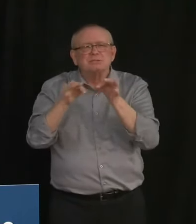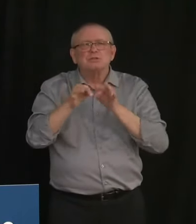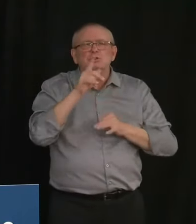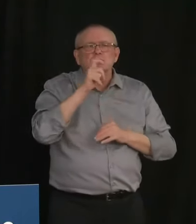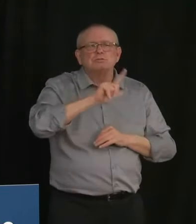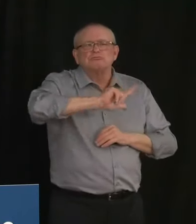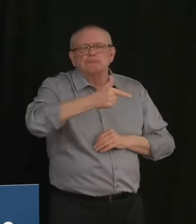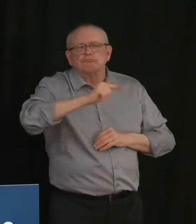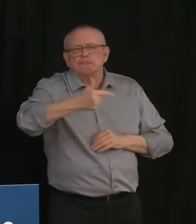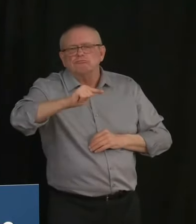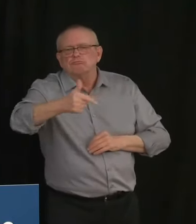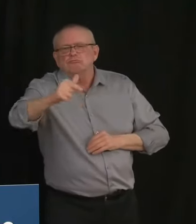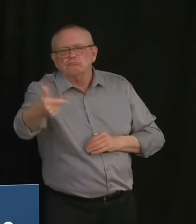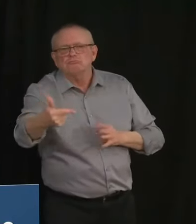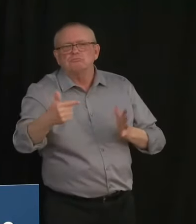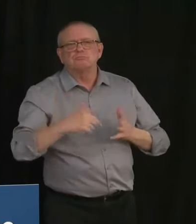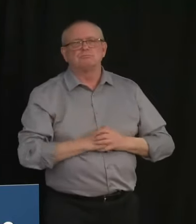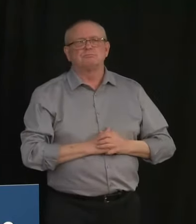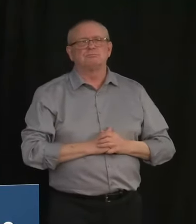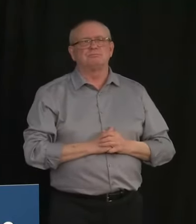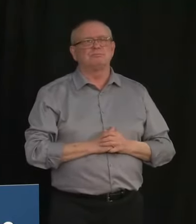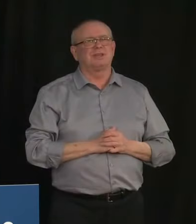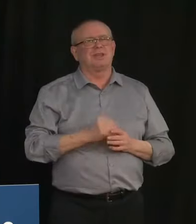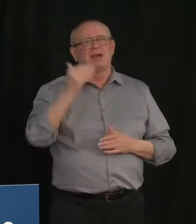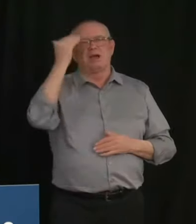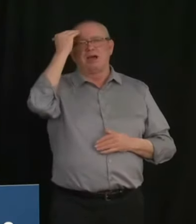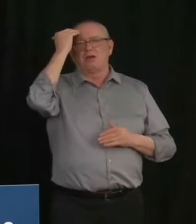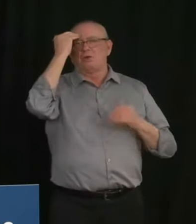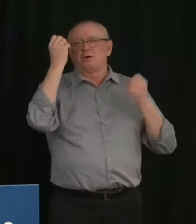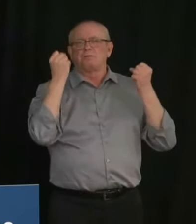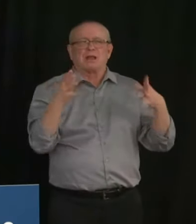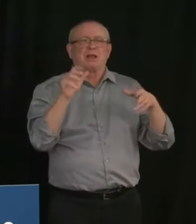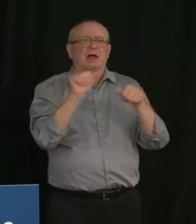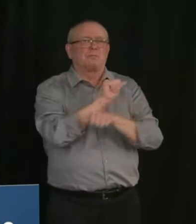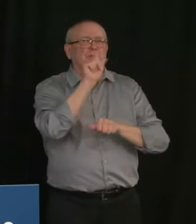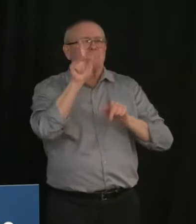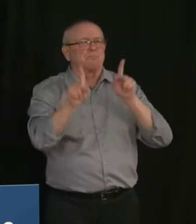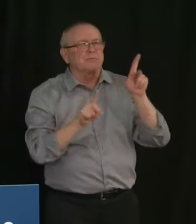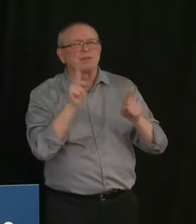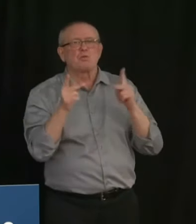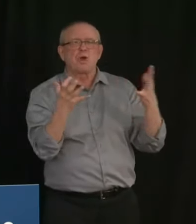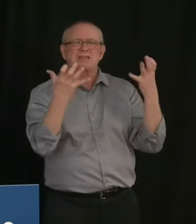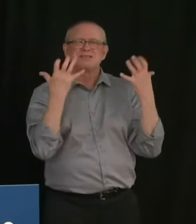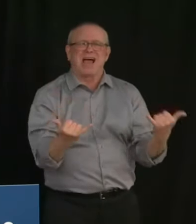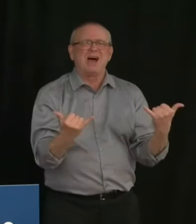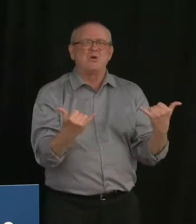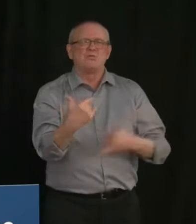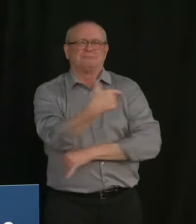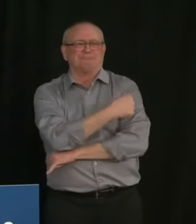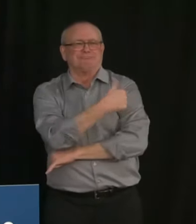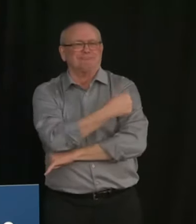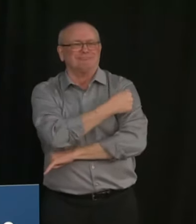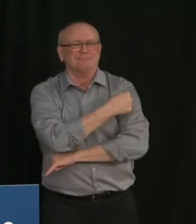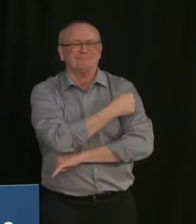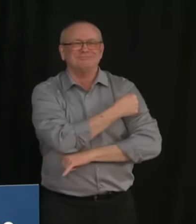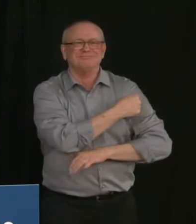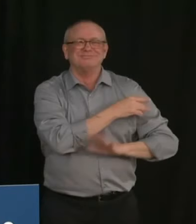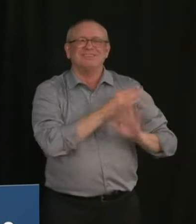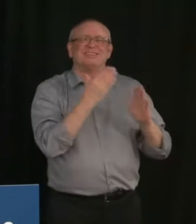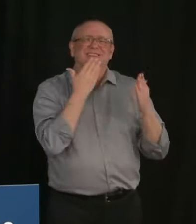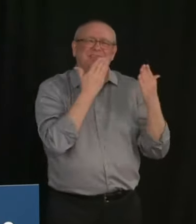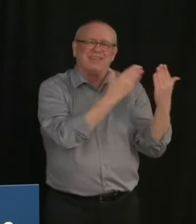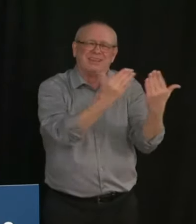many Albertans would love to be able to access the vaccine right now, and I thank everyone for waiting their turn.